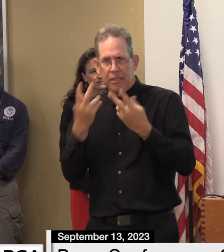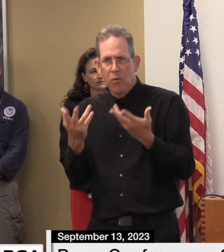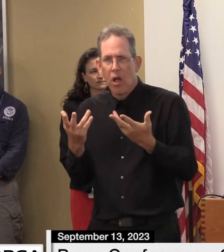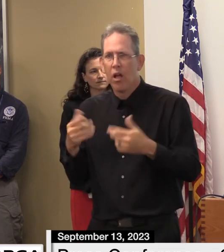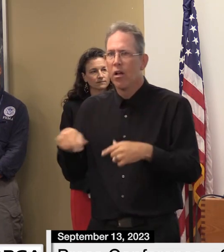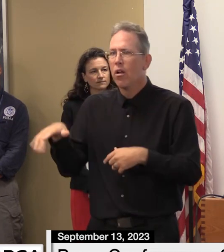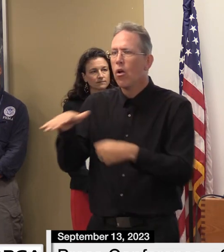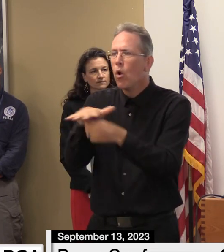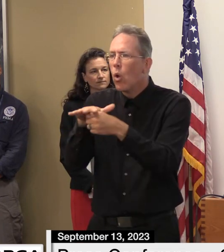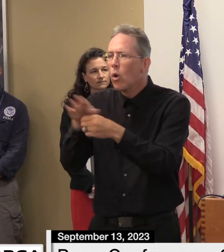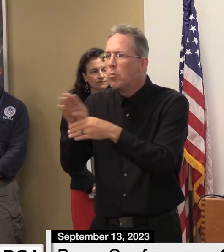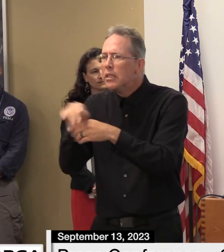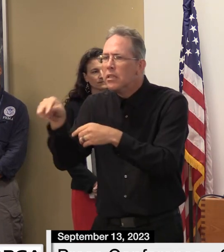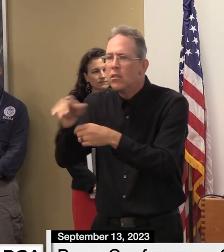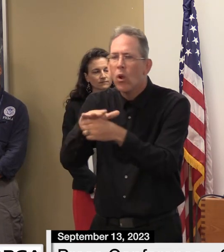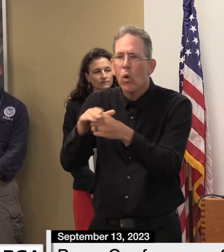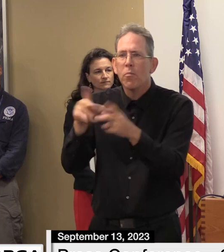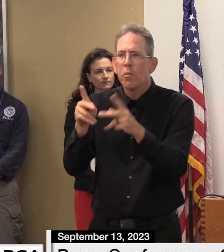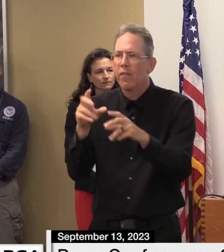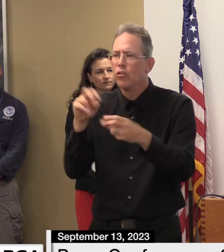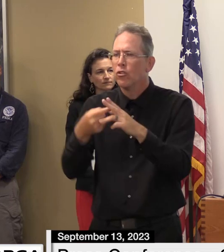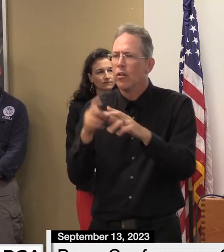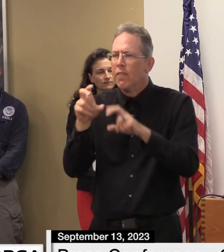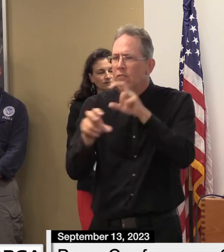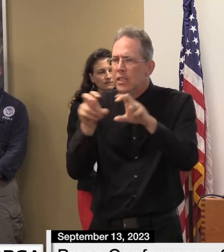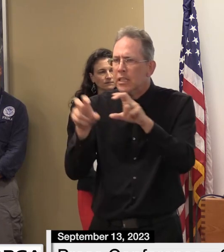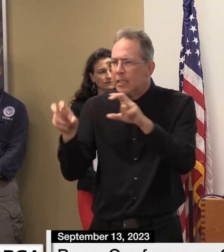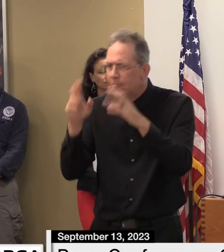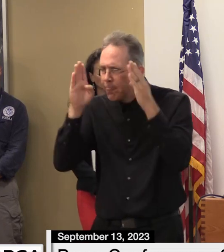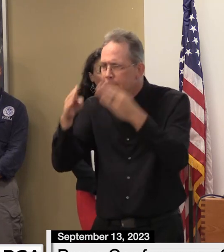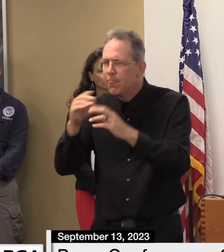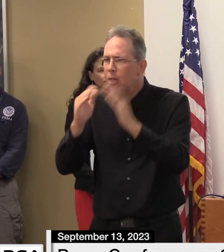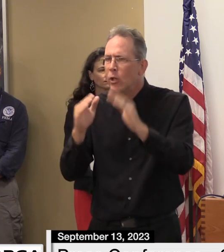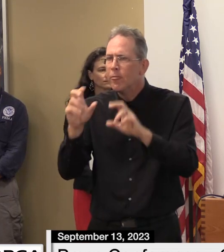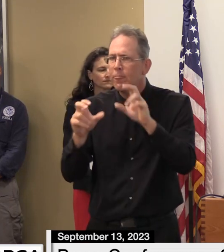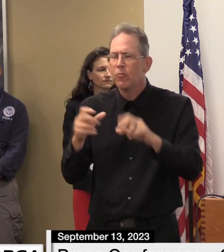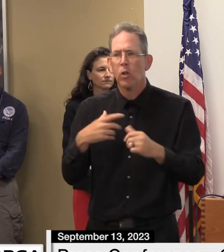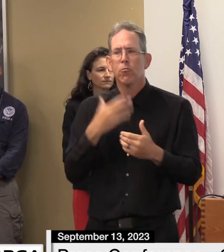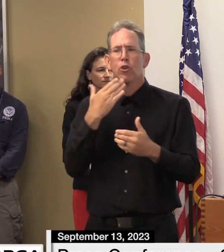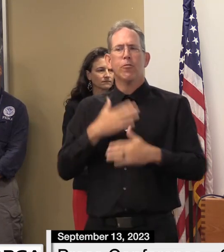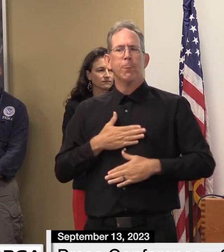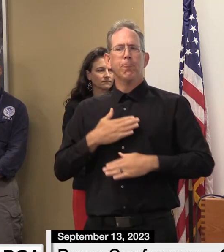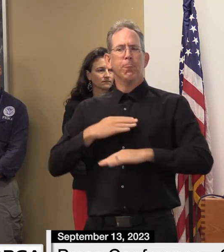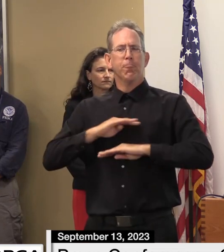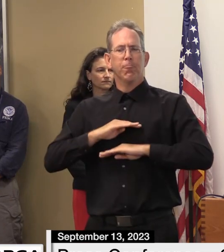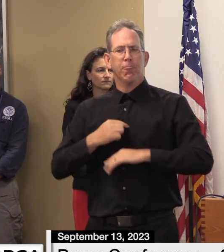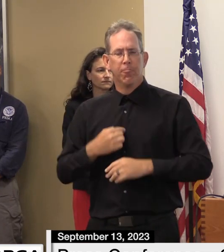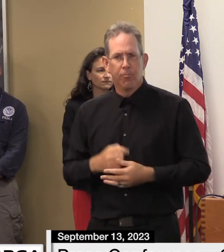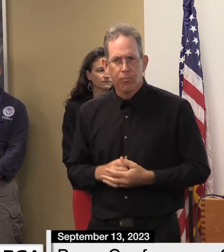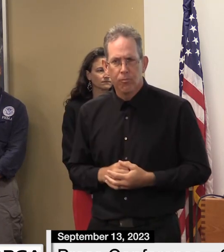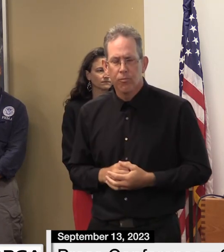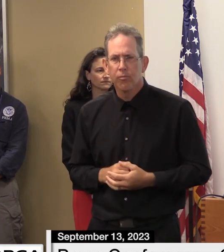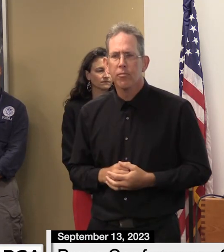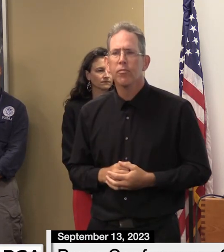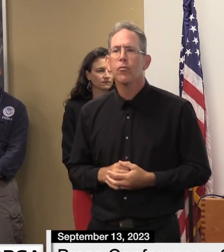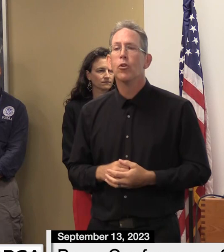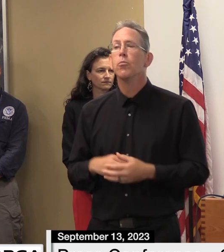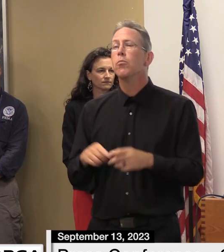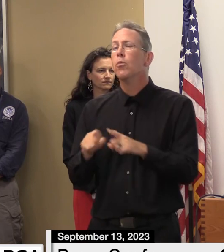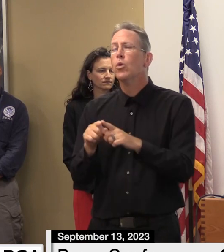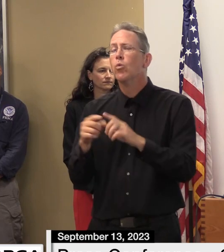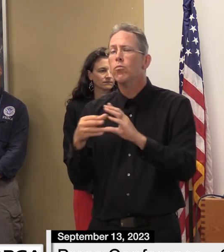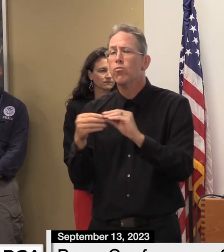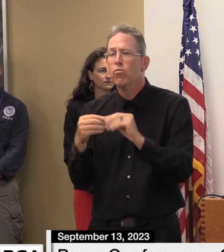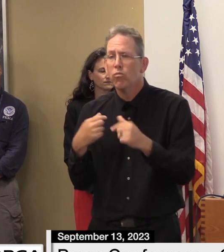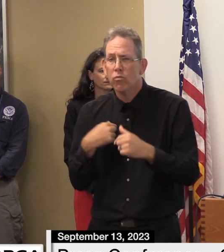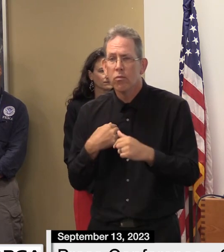investment advisory committee that advises us on these matters agreed with us in that regard. Also, because we've had a tremendous increase in the